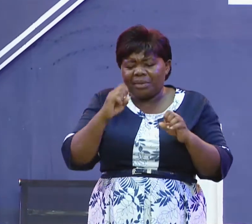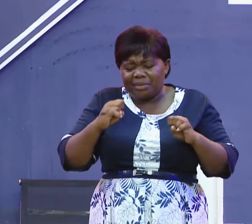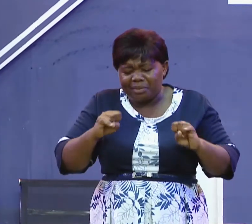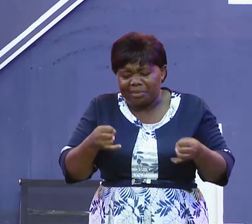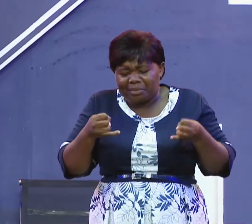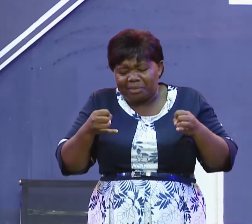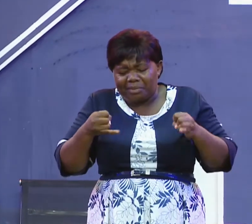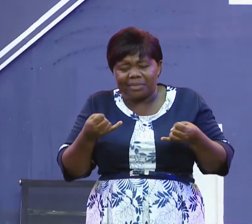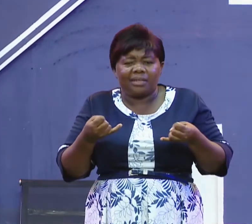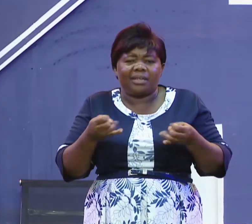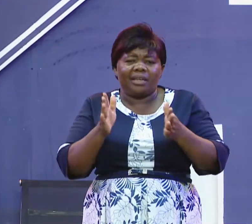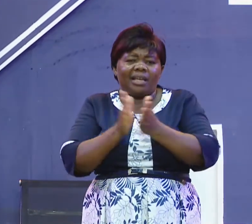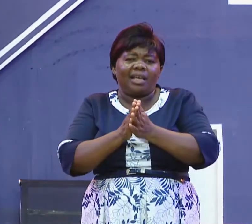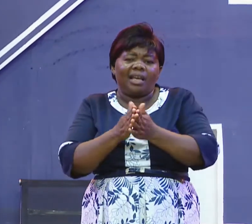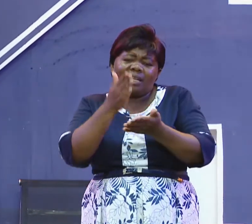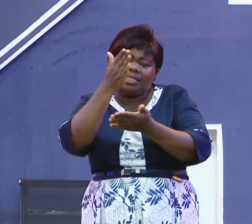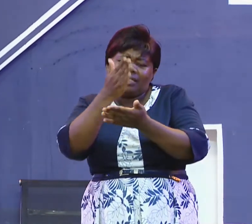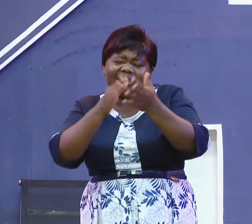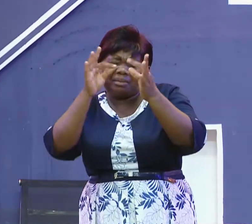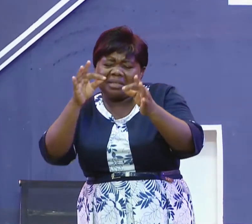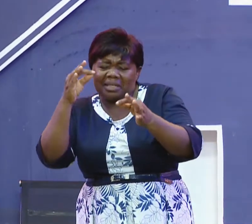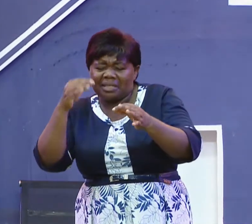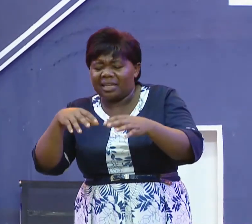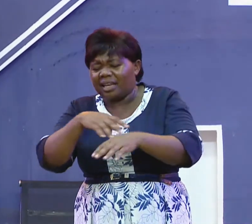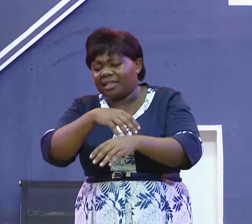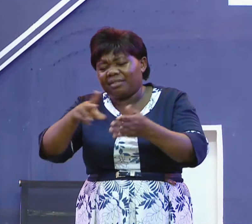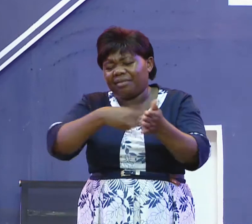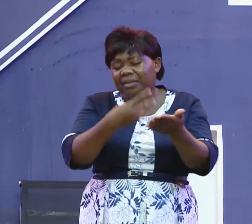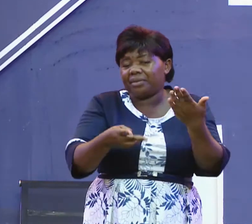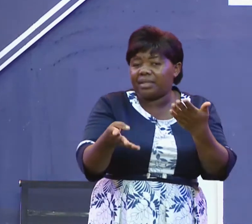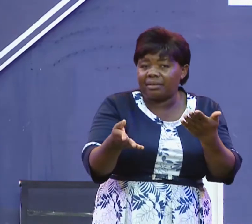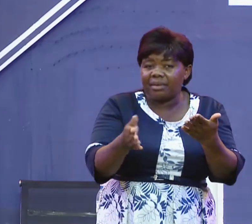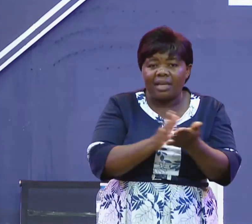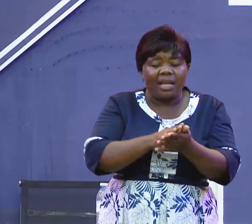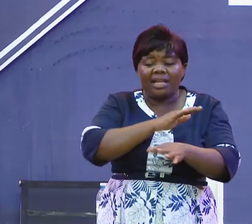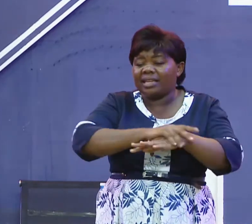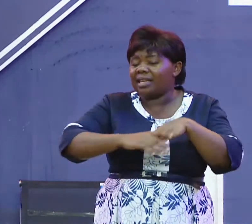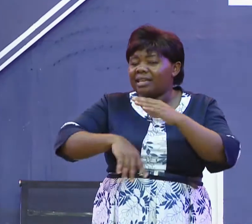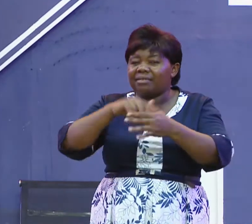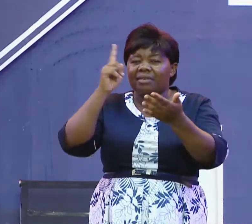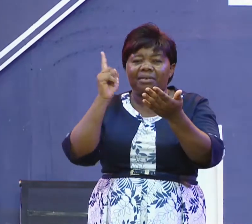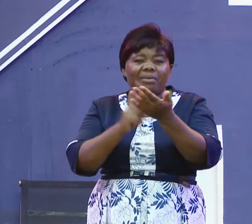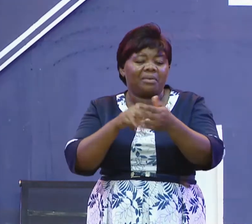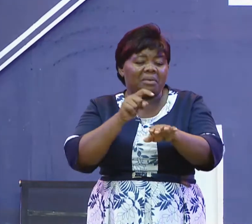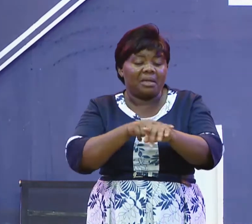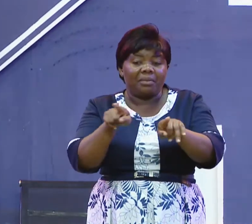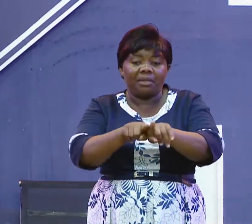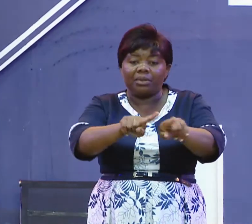they tried. And there are certain forces that limited them. And they